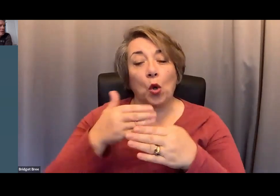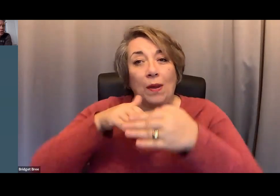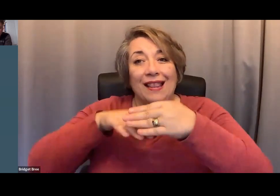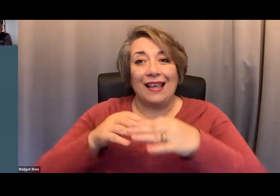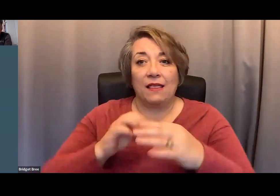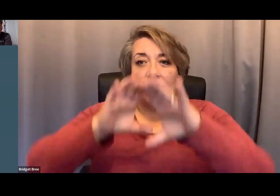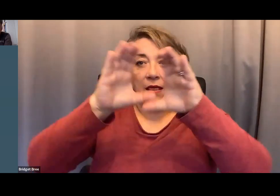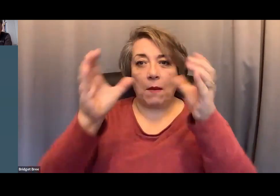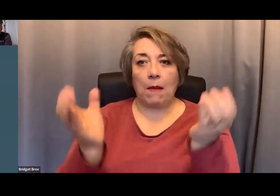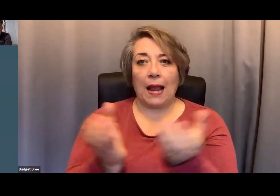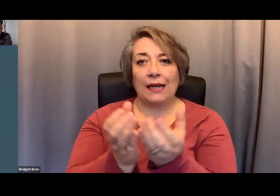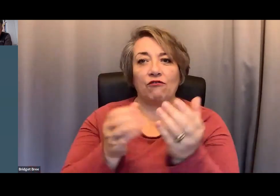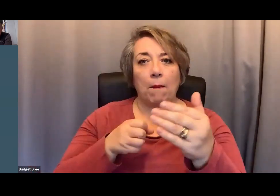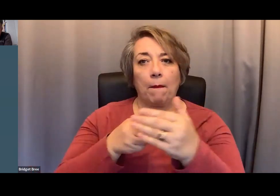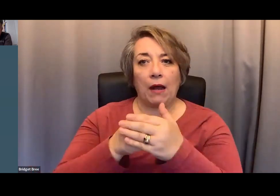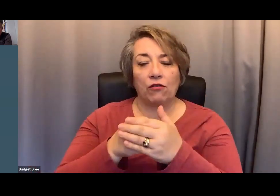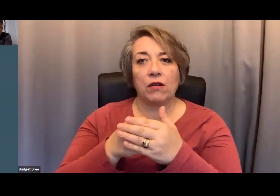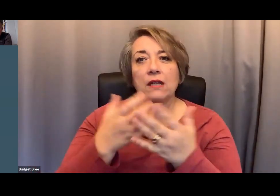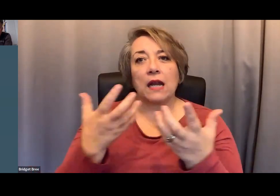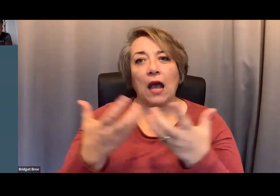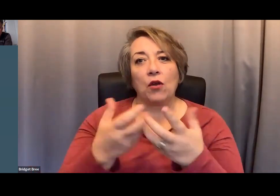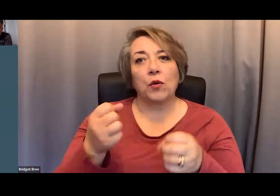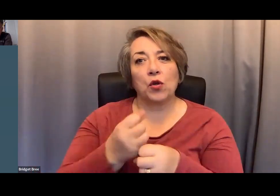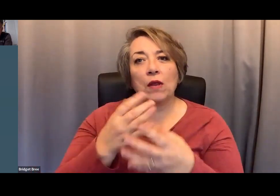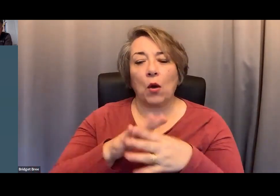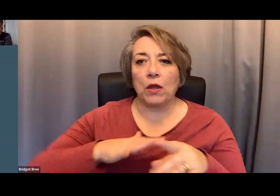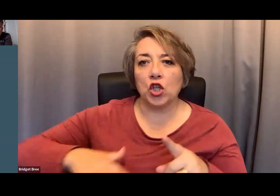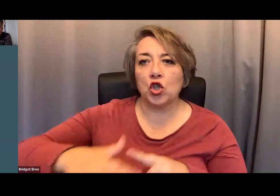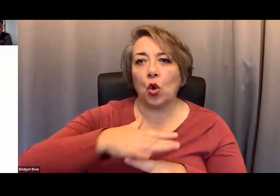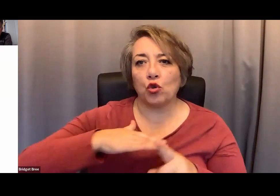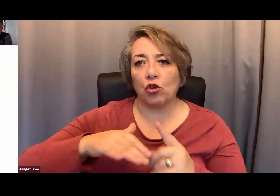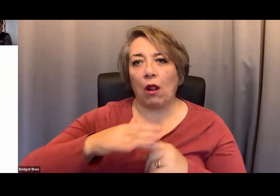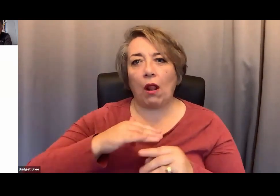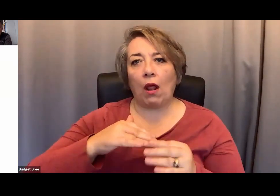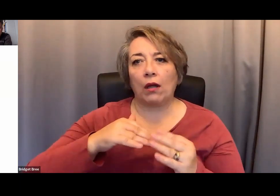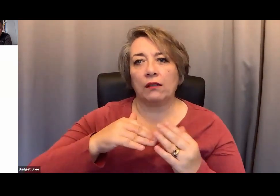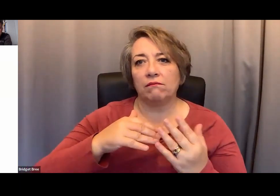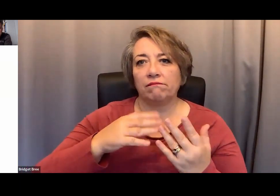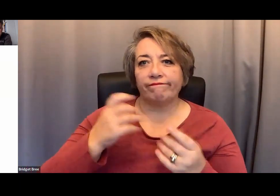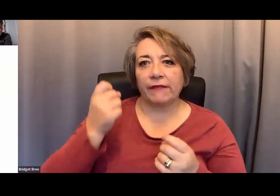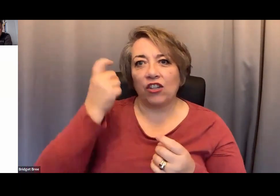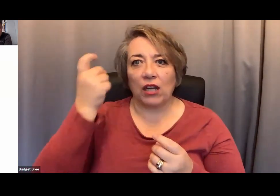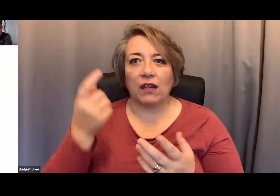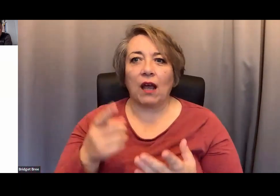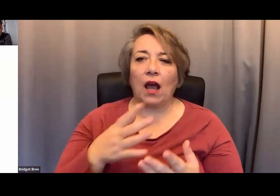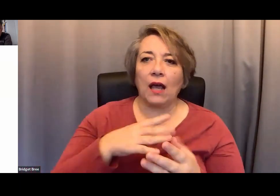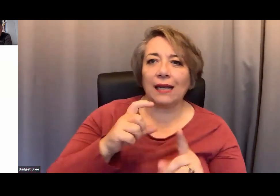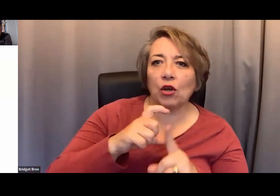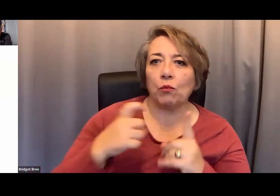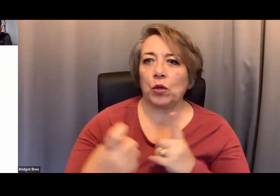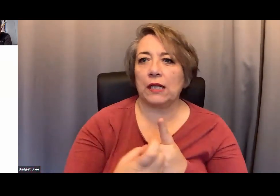a social agenda, affordability, livability, community,